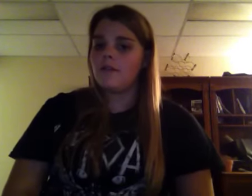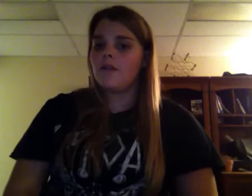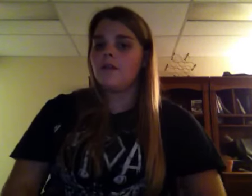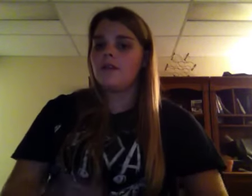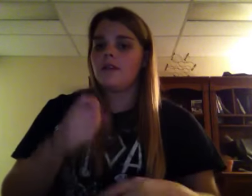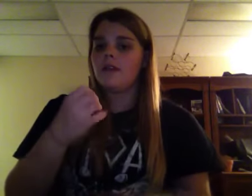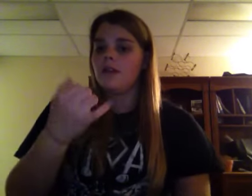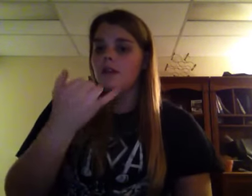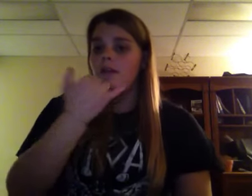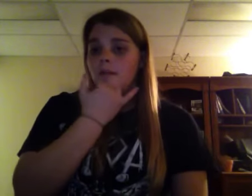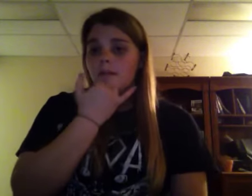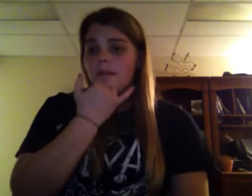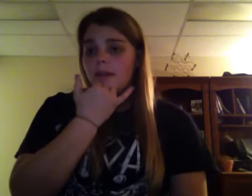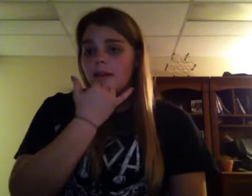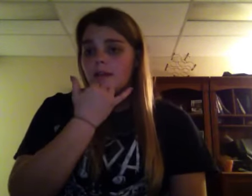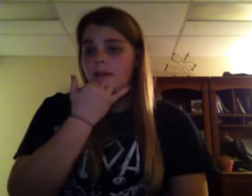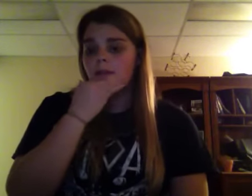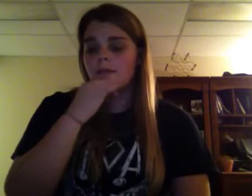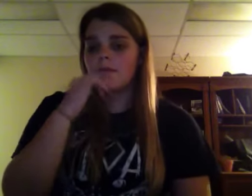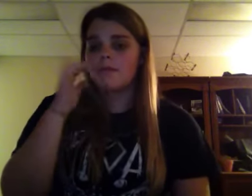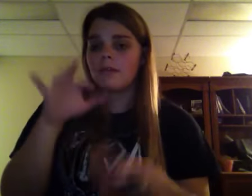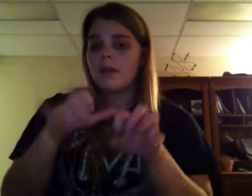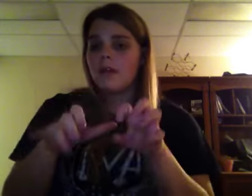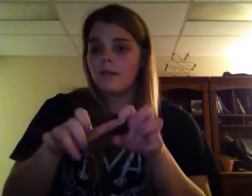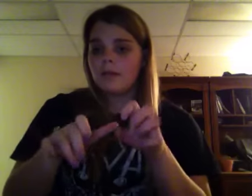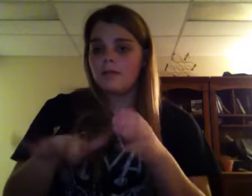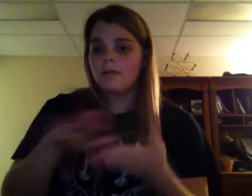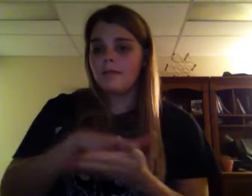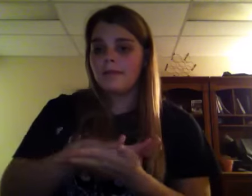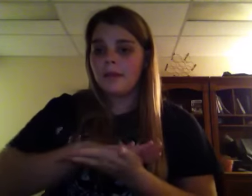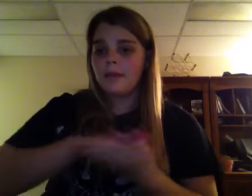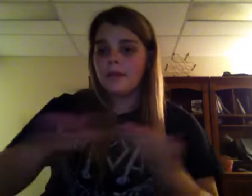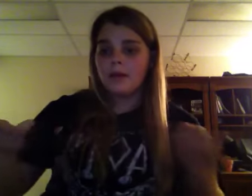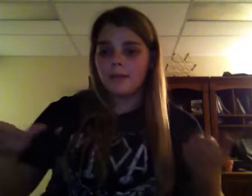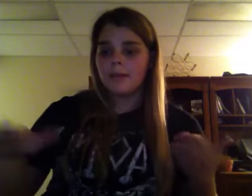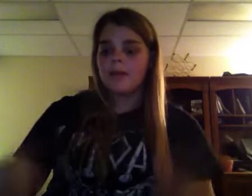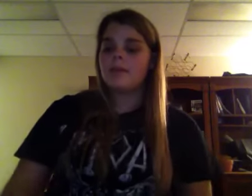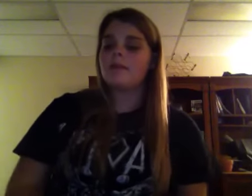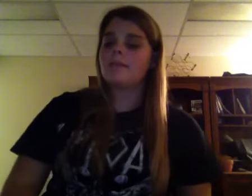you notice any mistakes, comment, keep them nice.